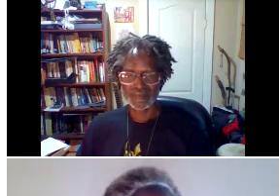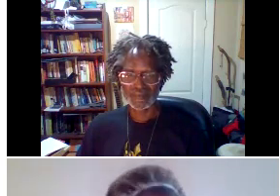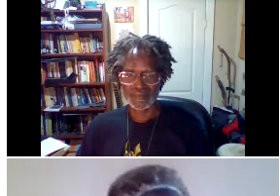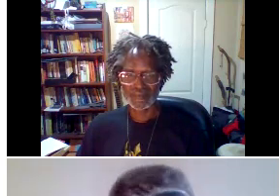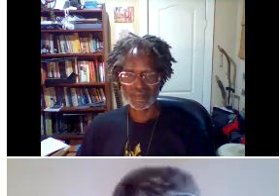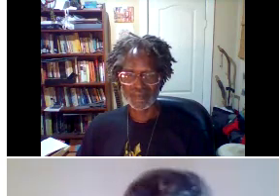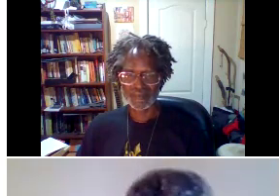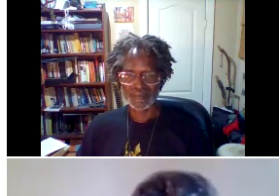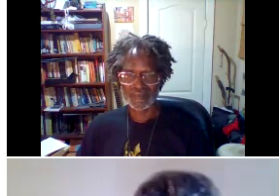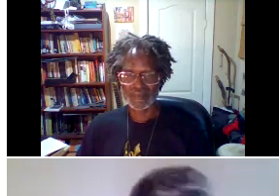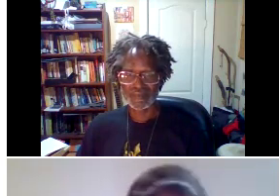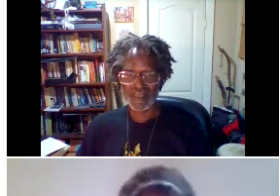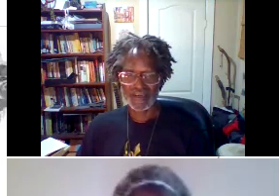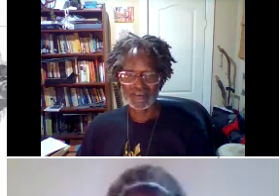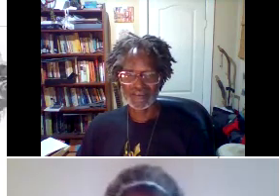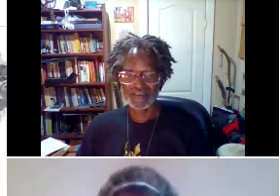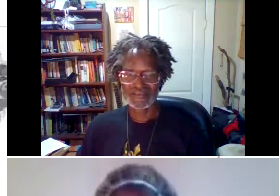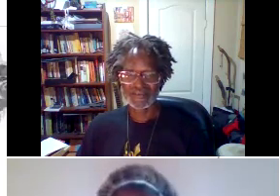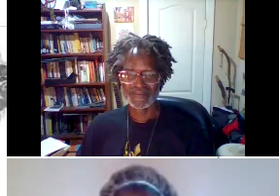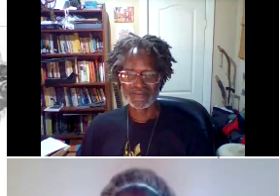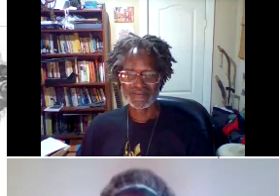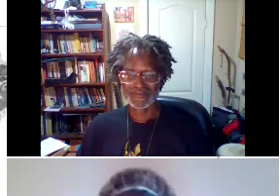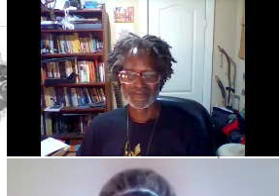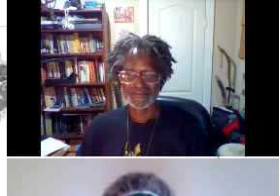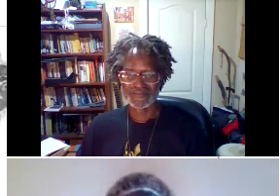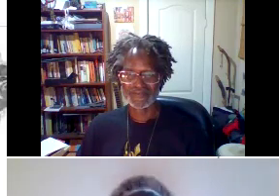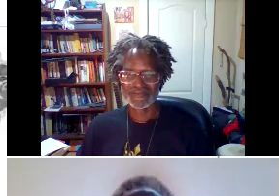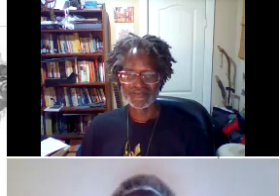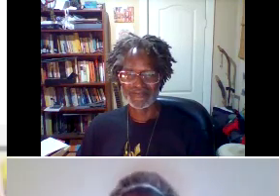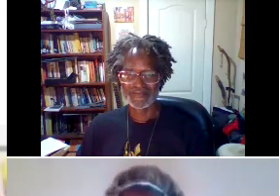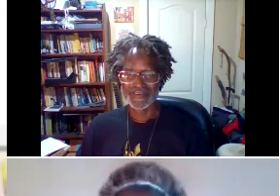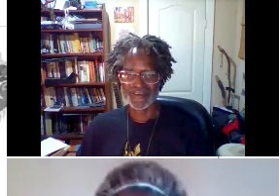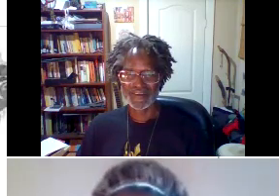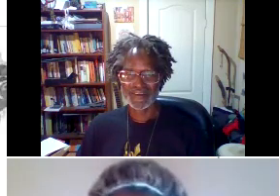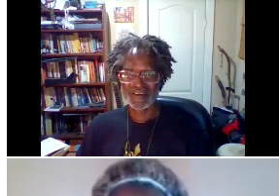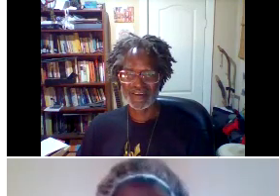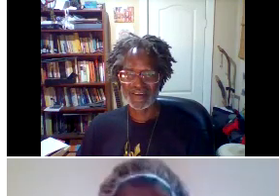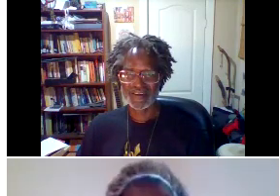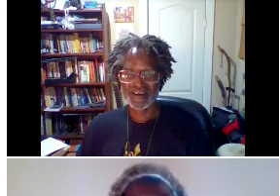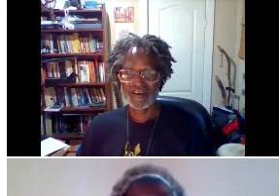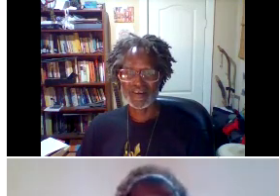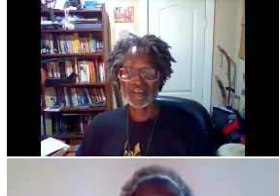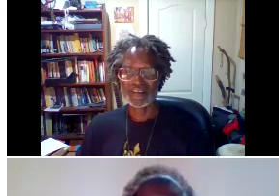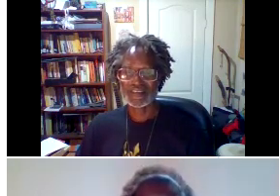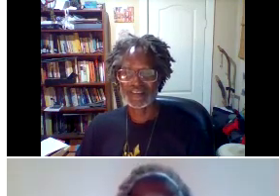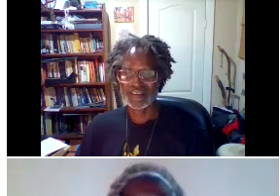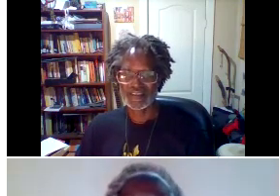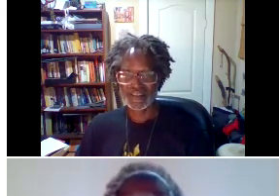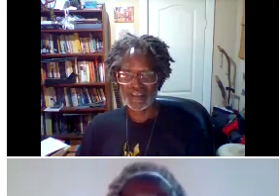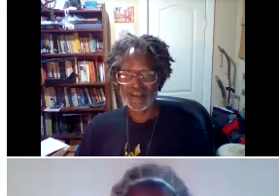Probably the best reason of all. I like that. Right. Yes. Oh,